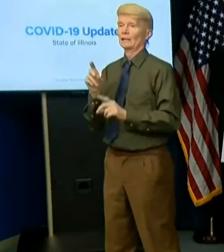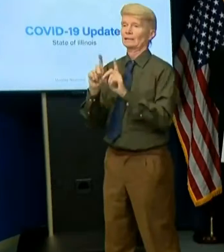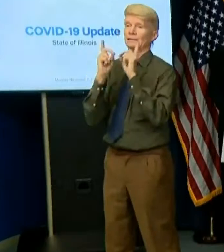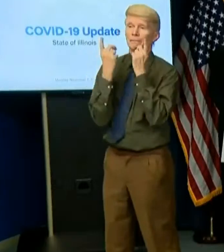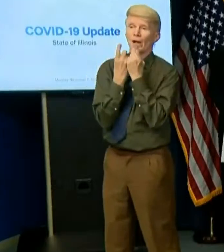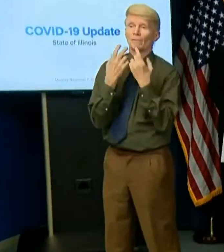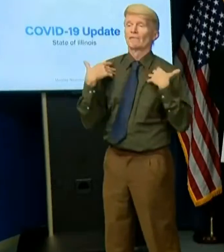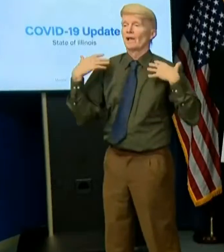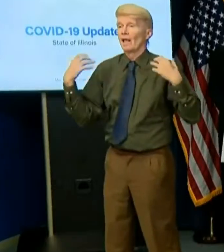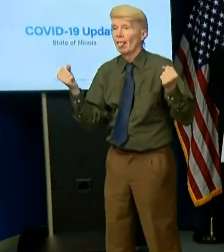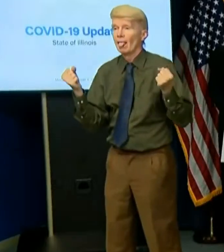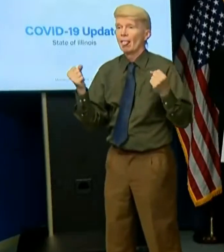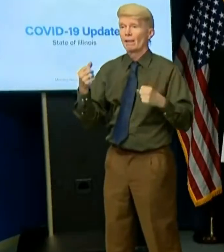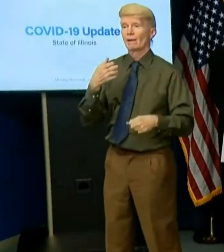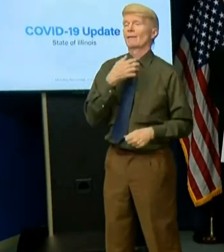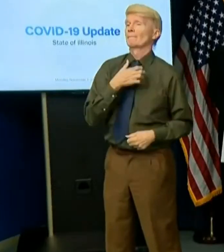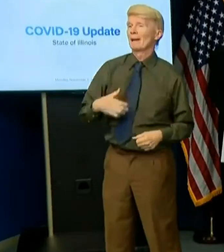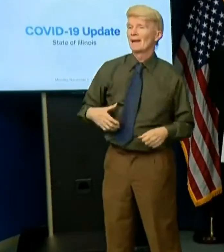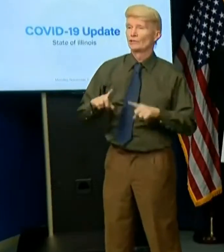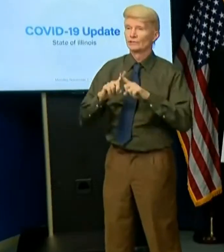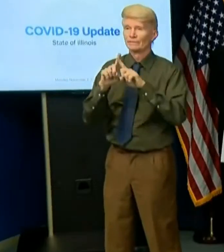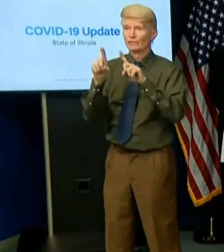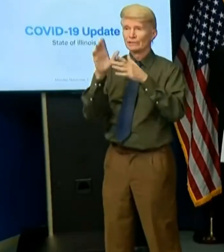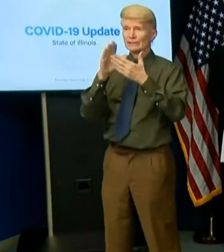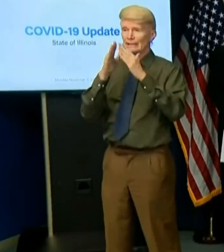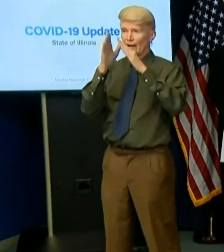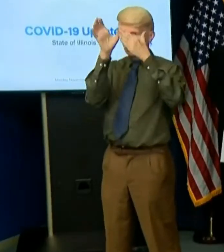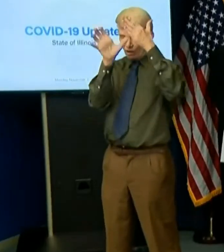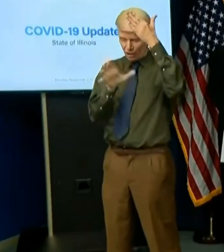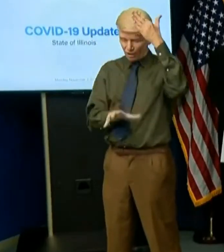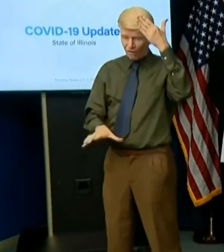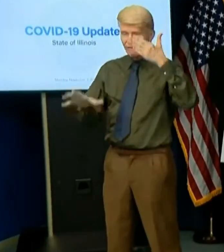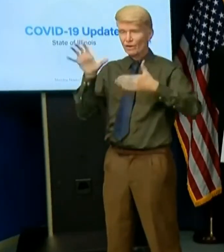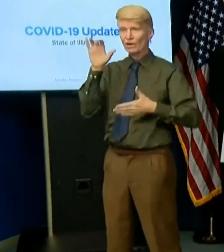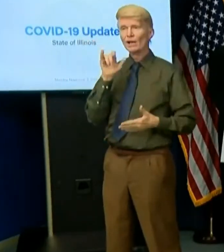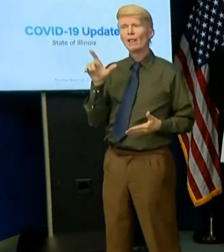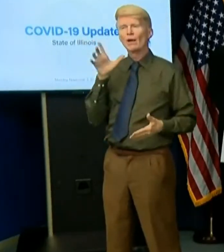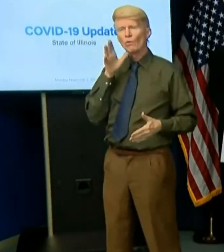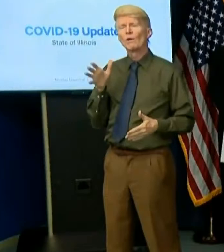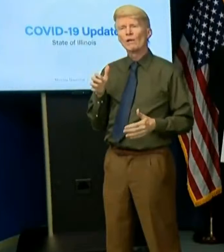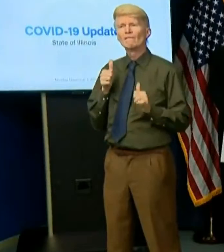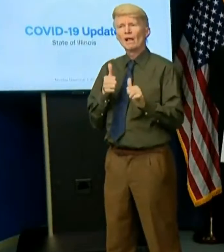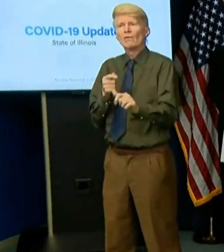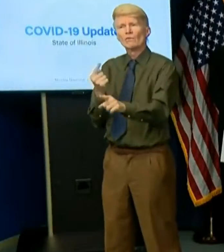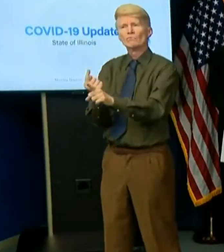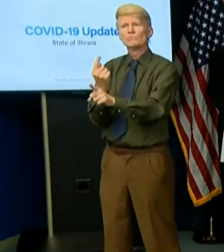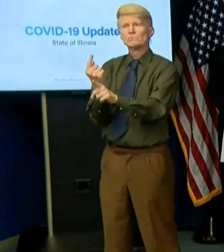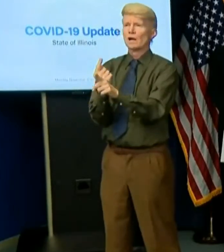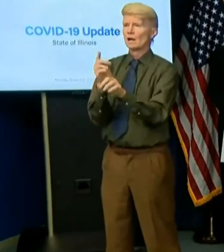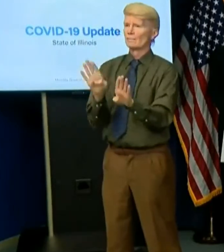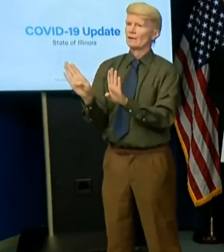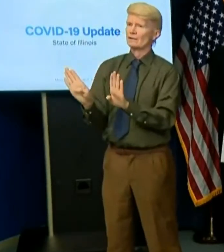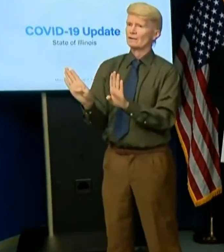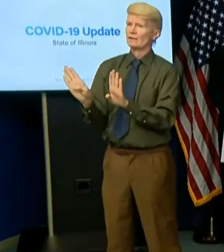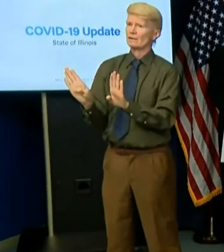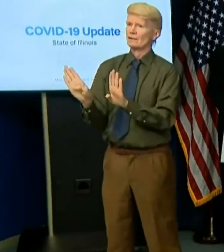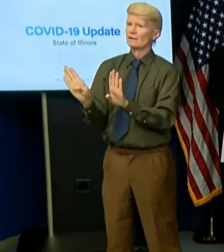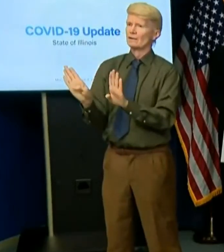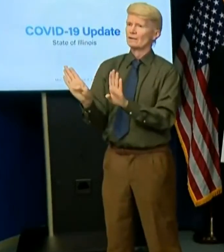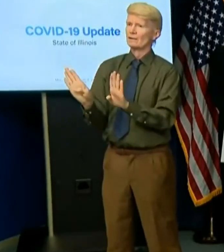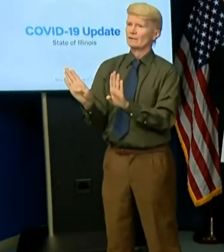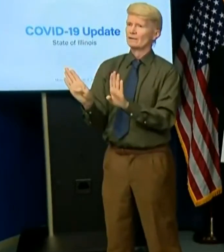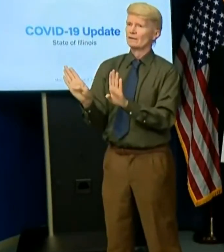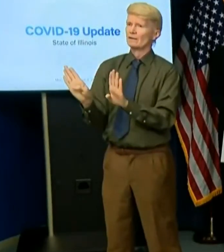departments locally, mayors should do the right thing. And some